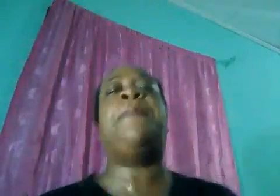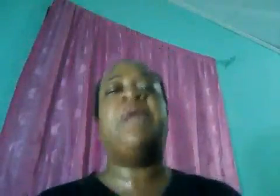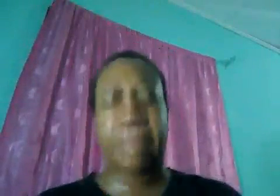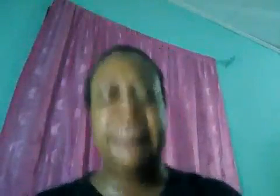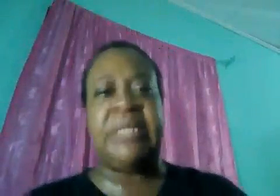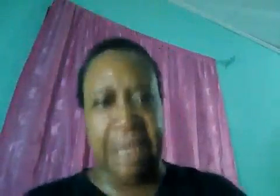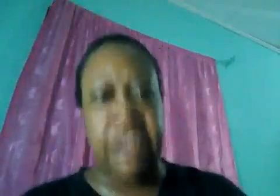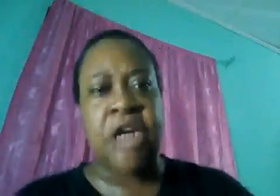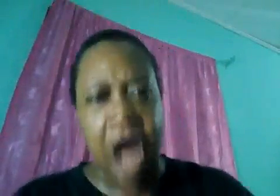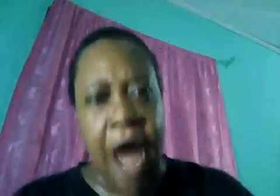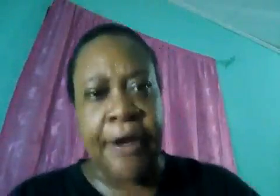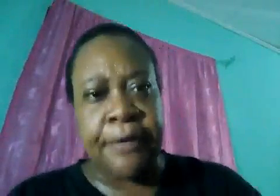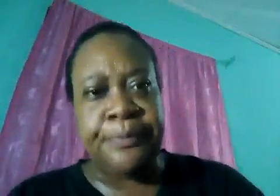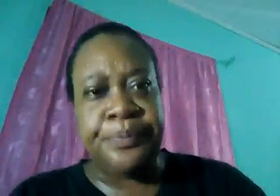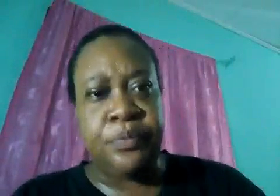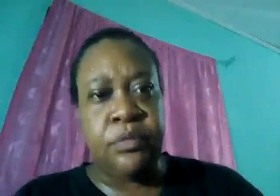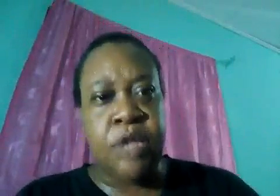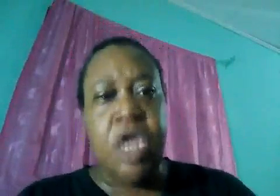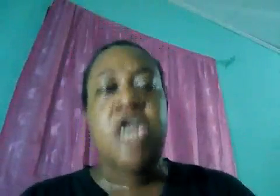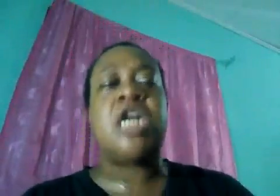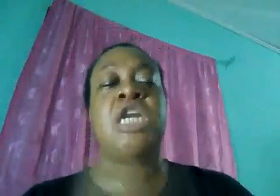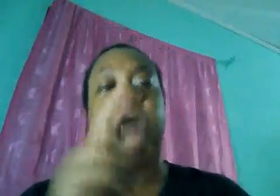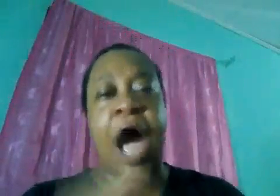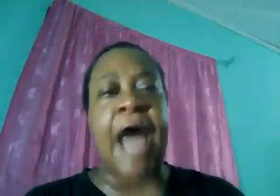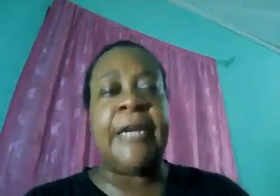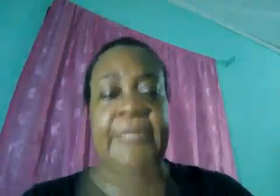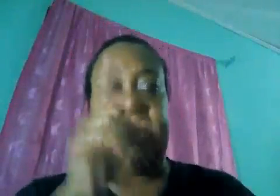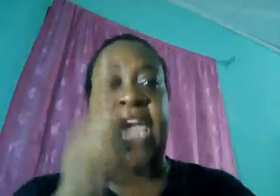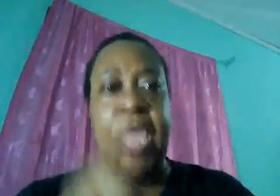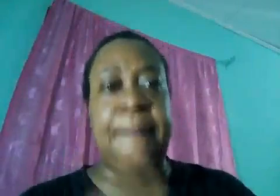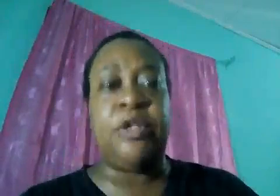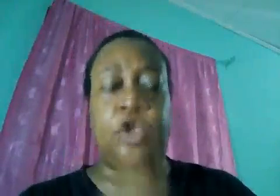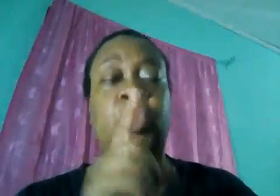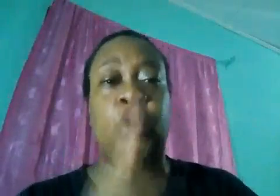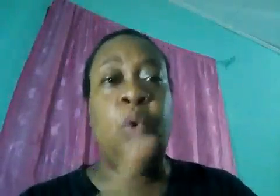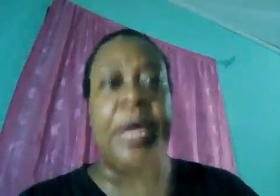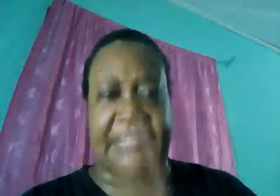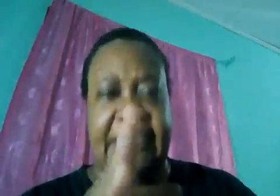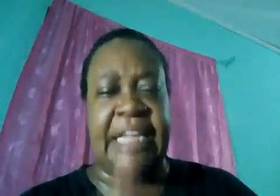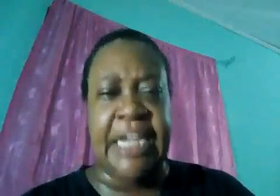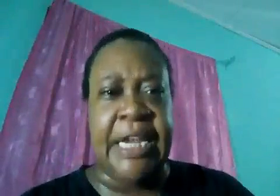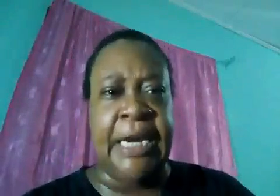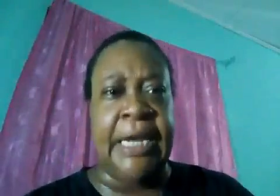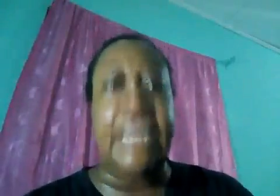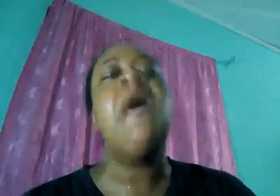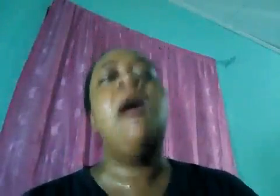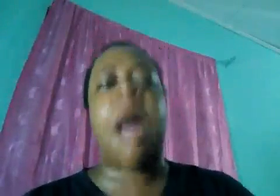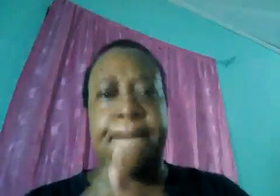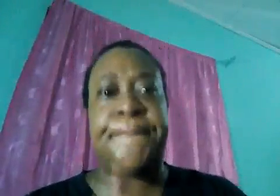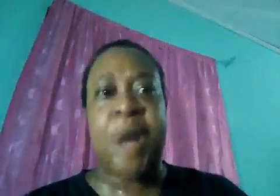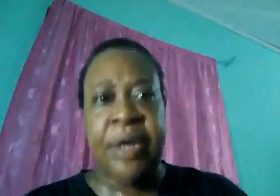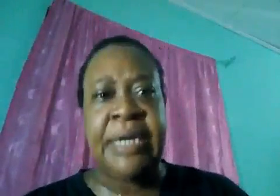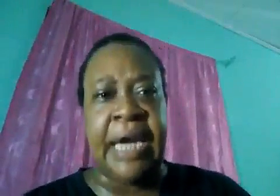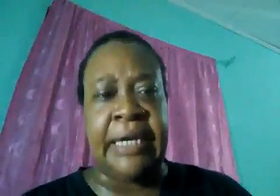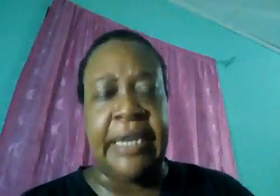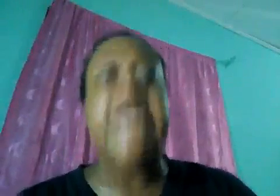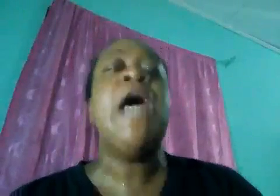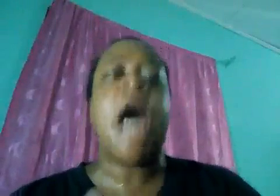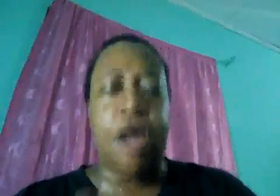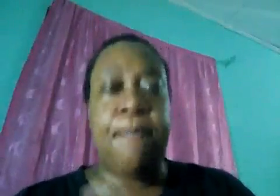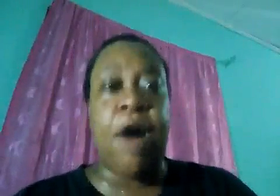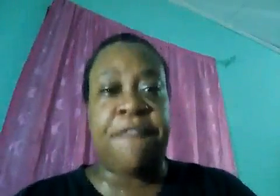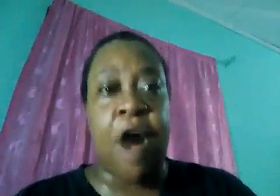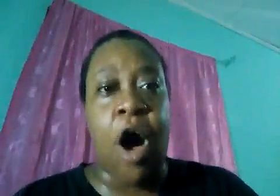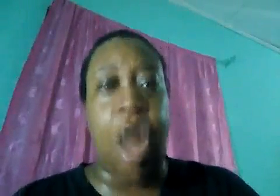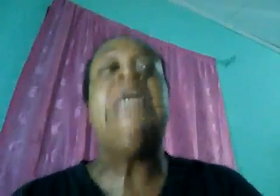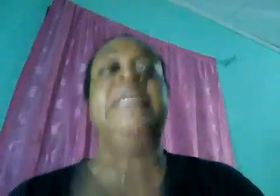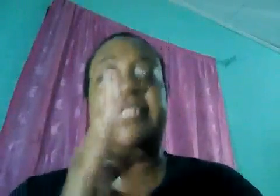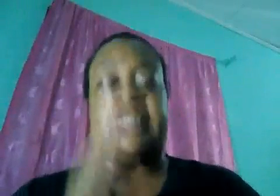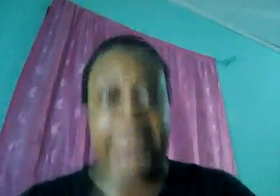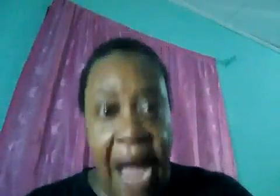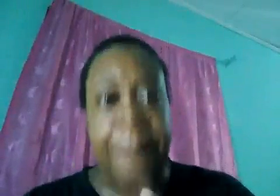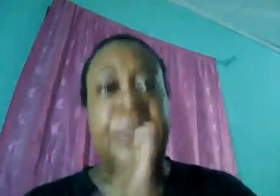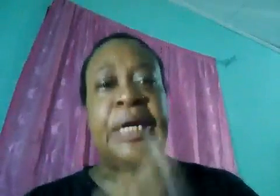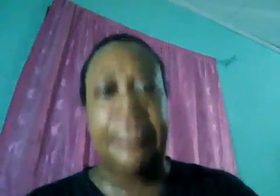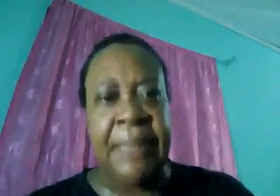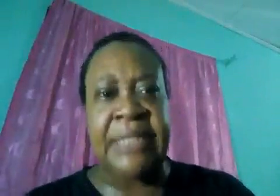limiting God. God is able to do exceedingly abundantly above all. Stop limiting